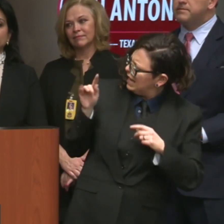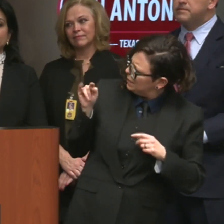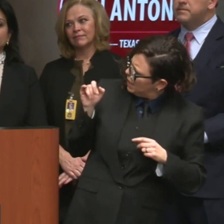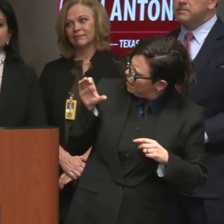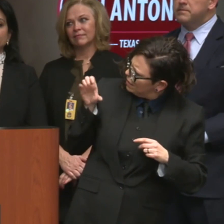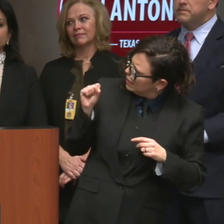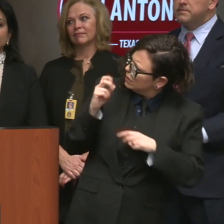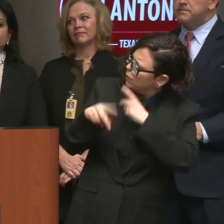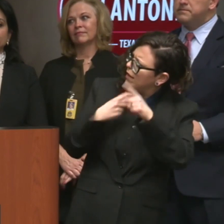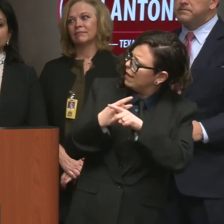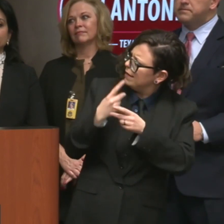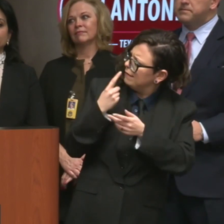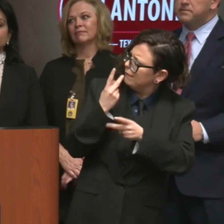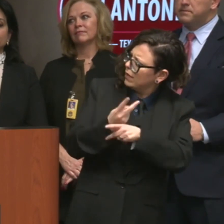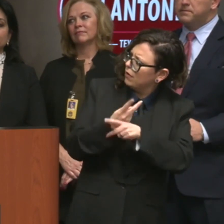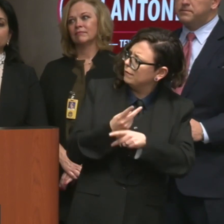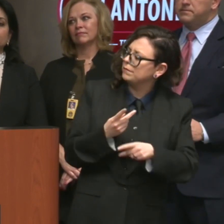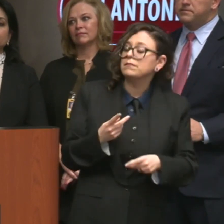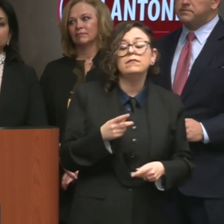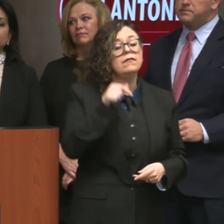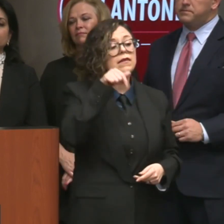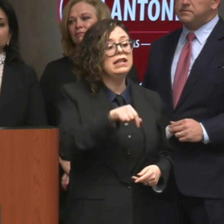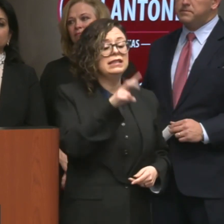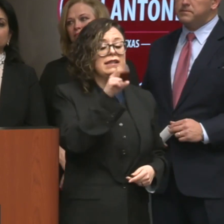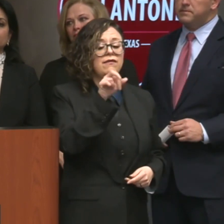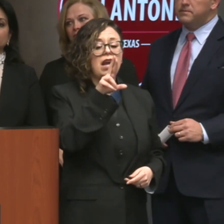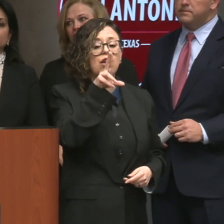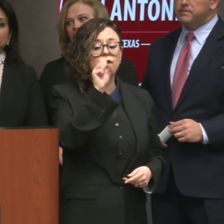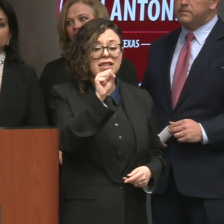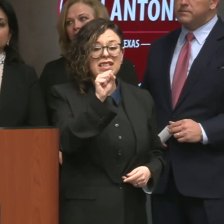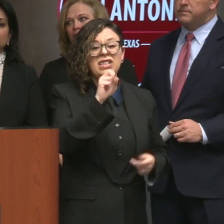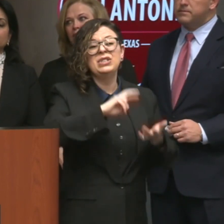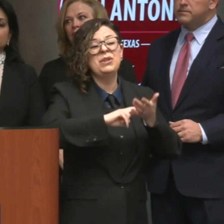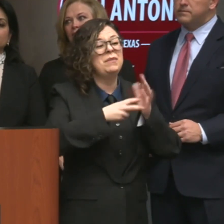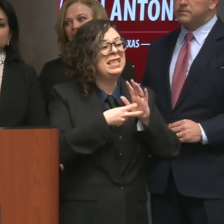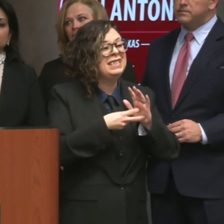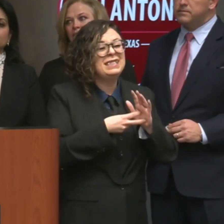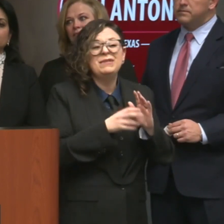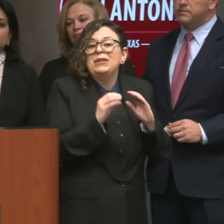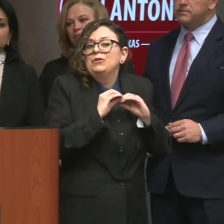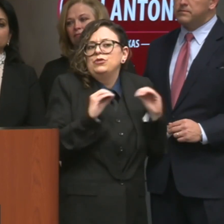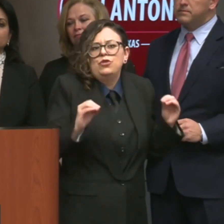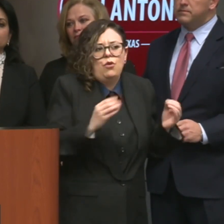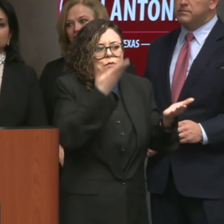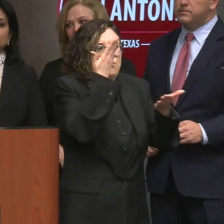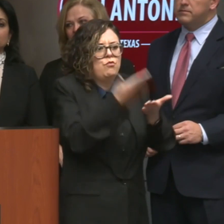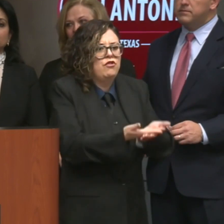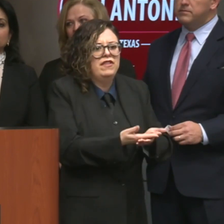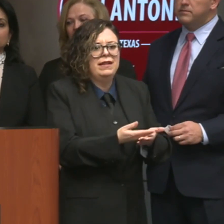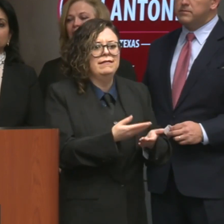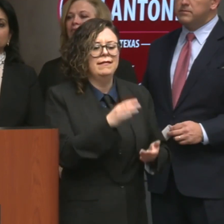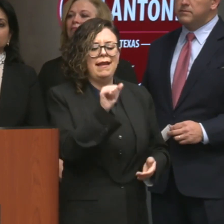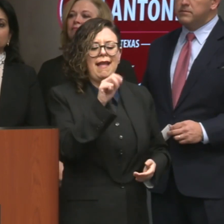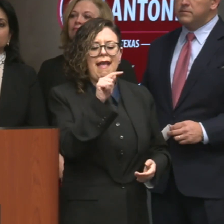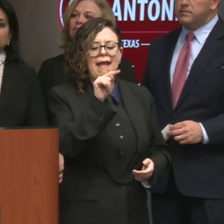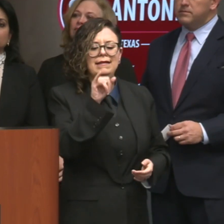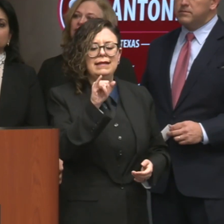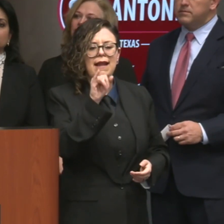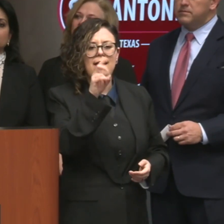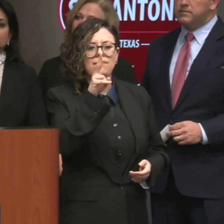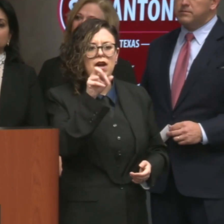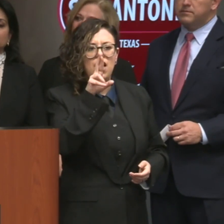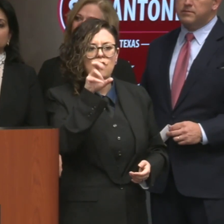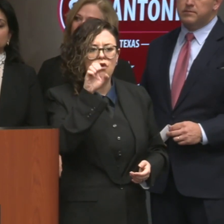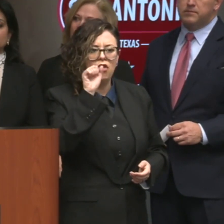instance. So this is a virus, and we don't really have a known proven antiviral that can prevent